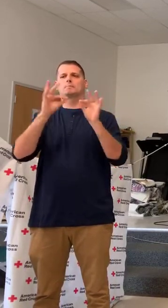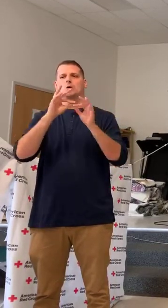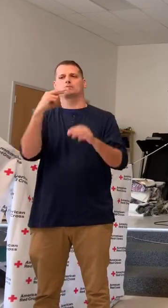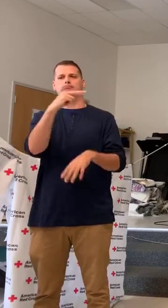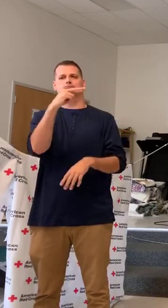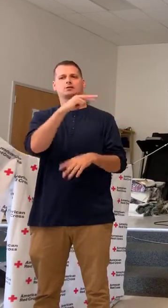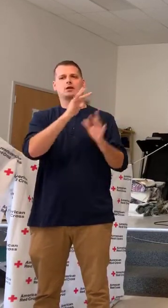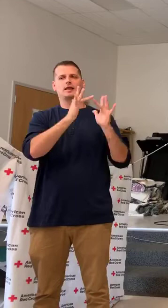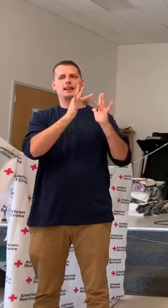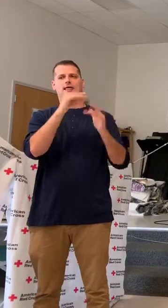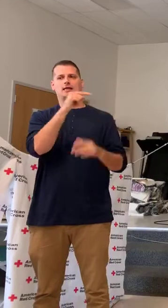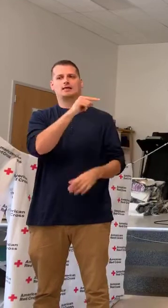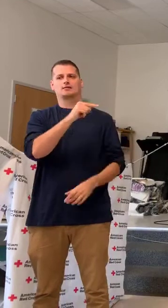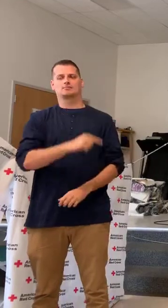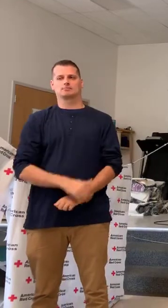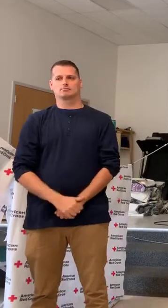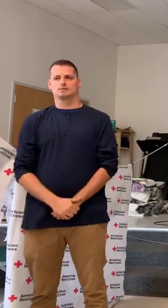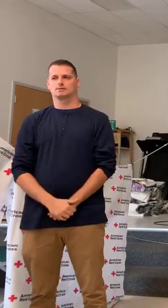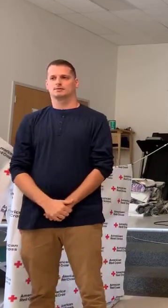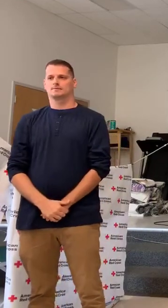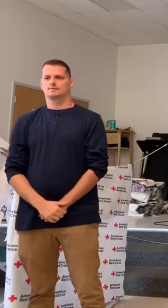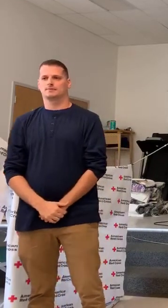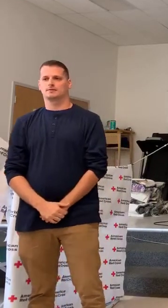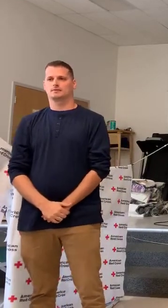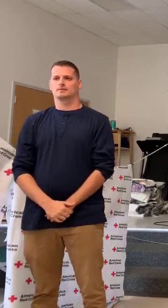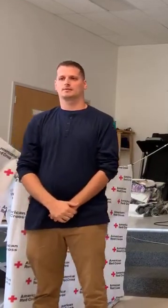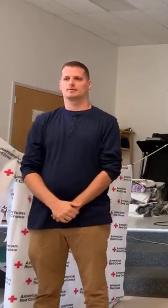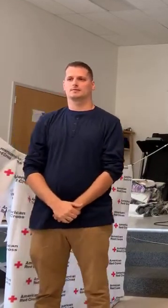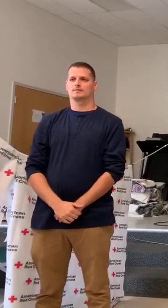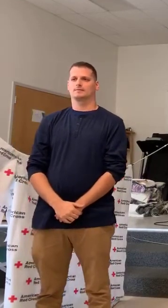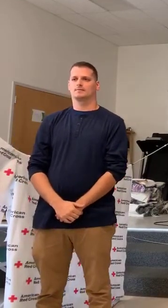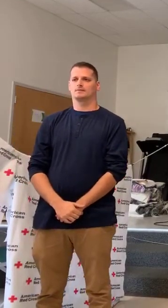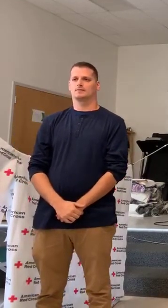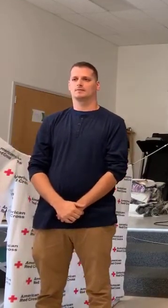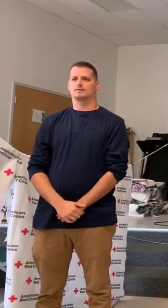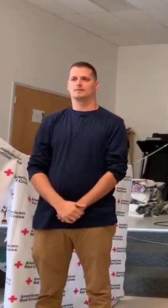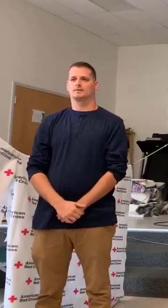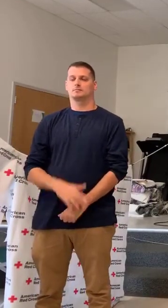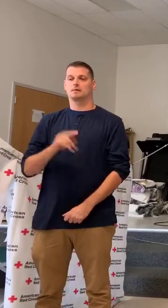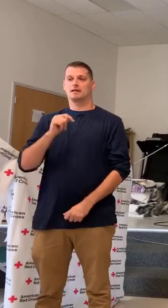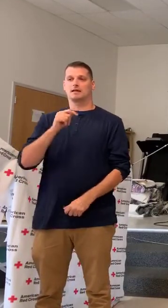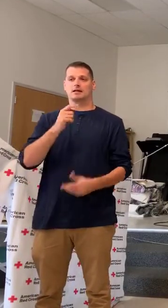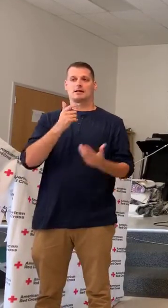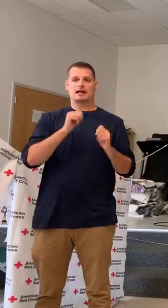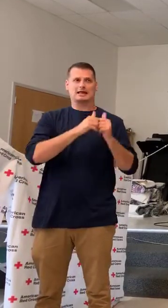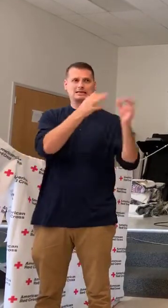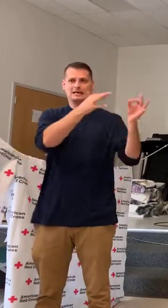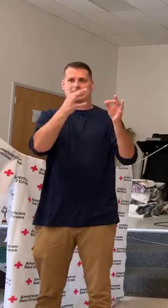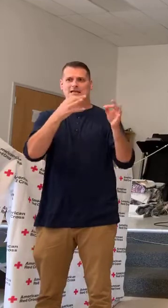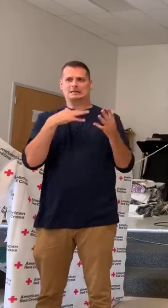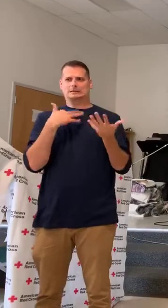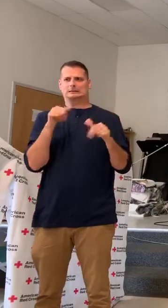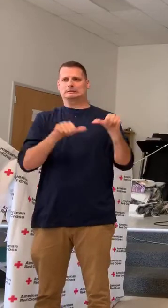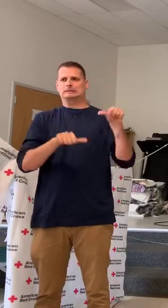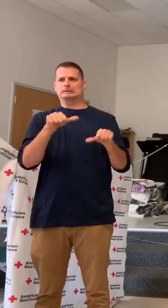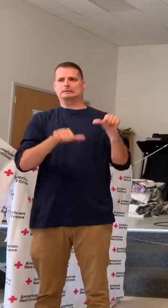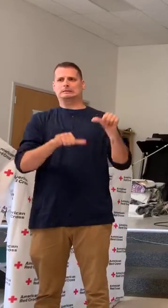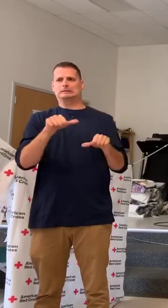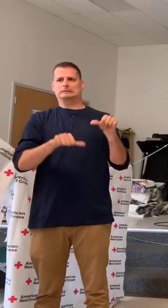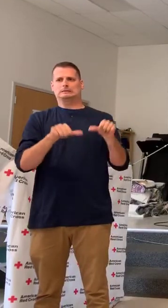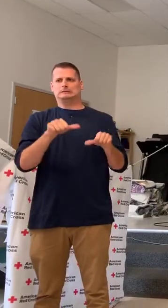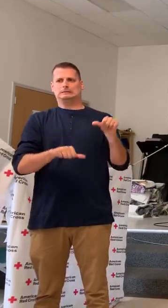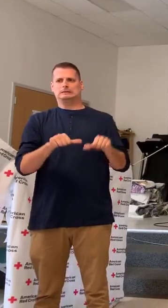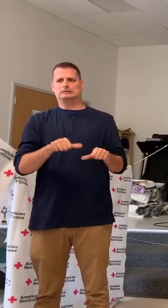Greg's process was, and Norm or anybody else who has those inner circle can jump in on this, but the way, and we put a video up for